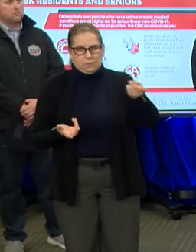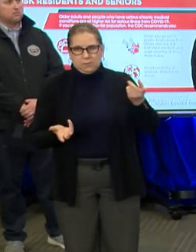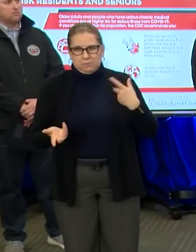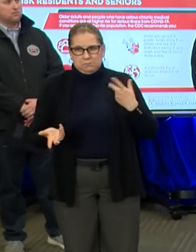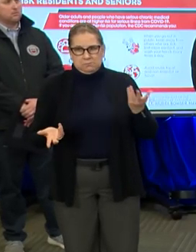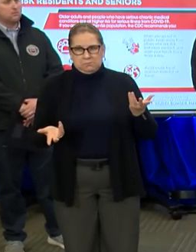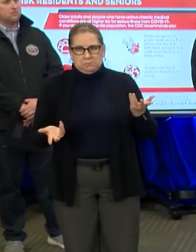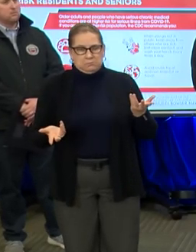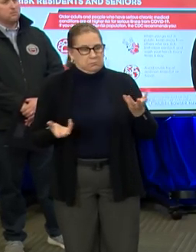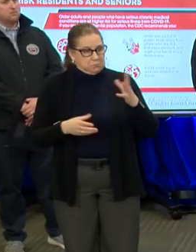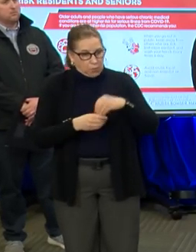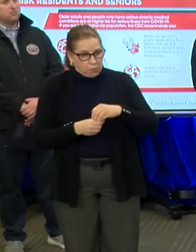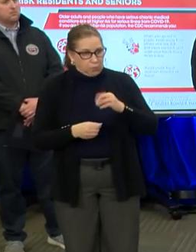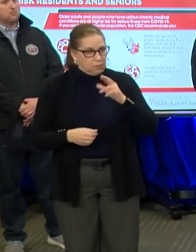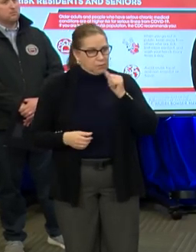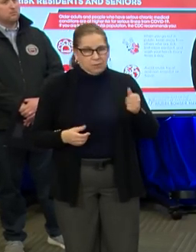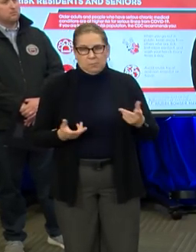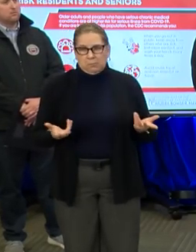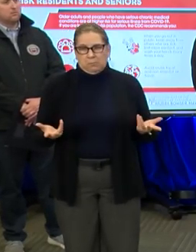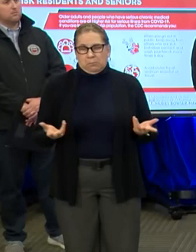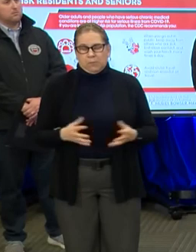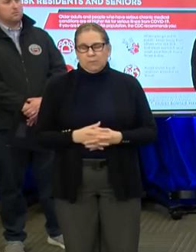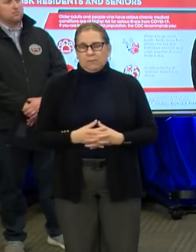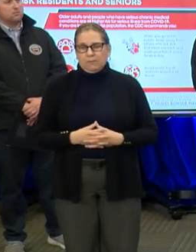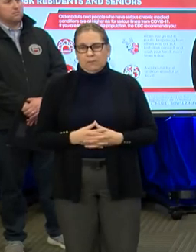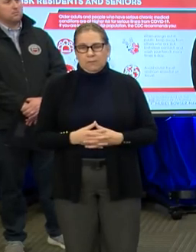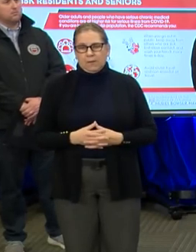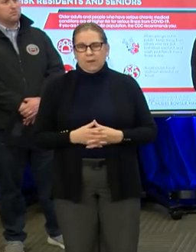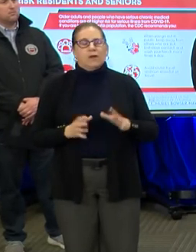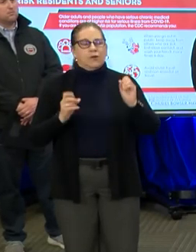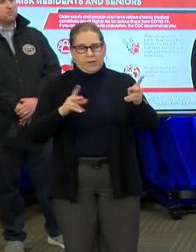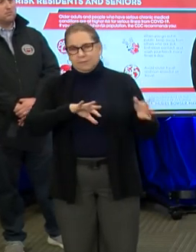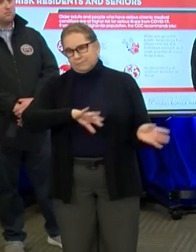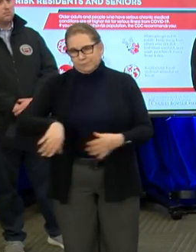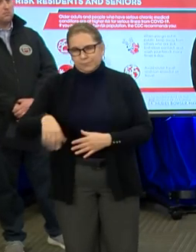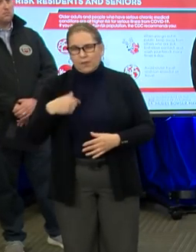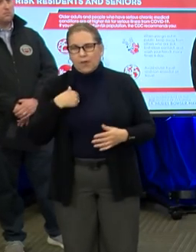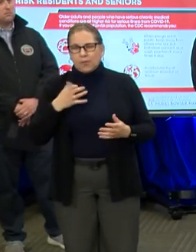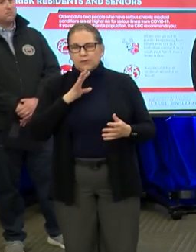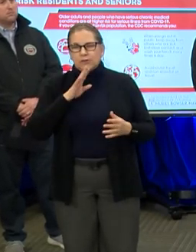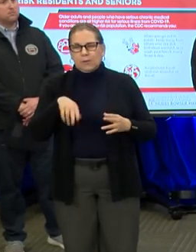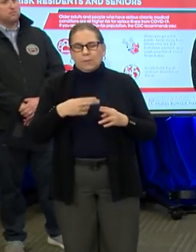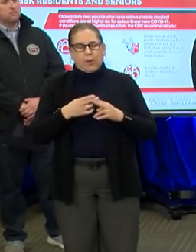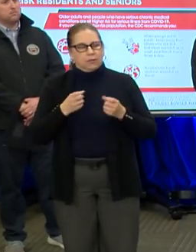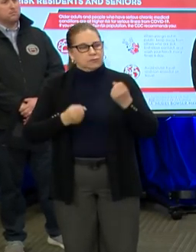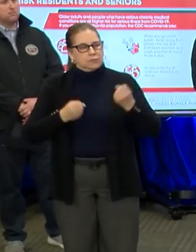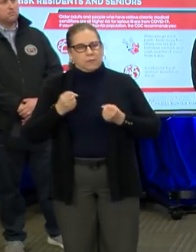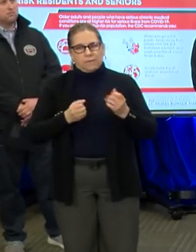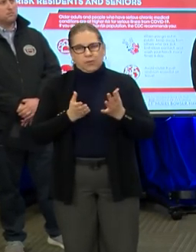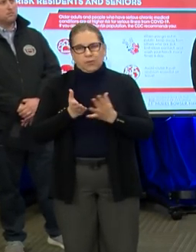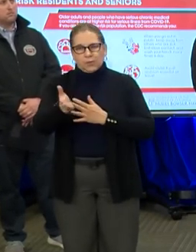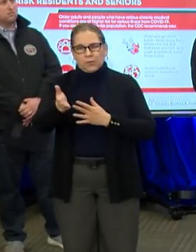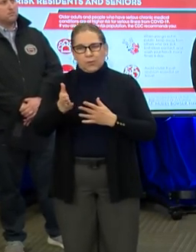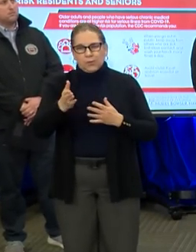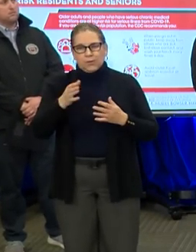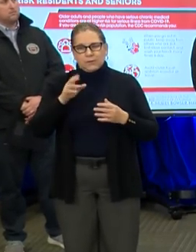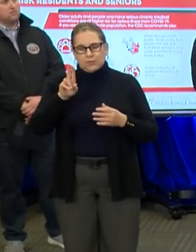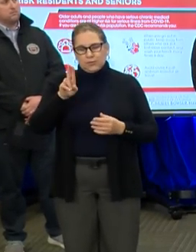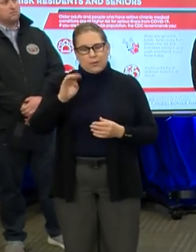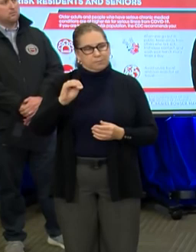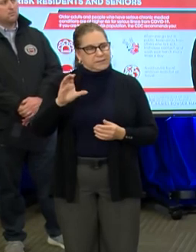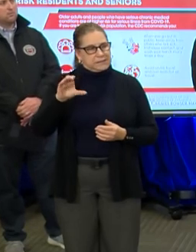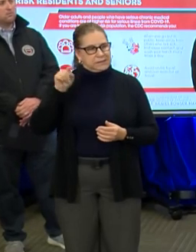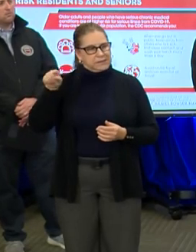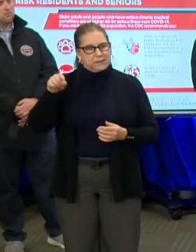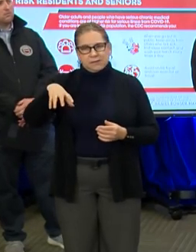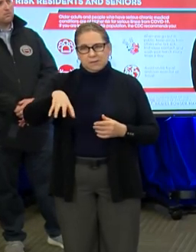Going back to the drive-through sites, Dr. Nesbitt, the drive-through site at UMC that you're working to set up in the next couple of weeks, is that different from the one that you're working